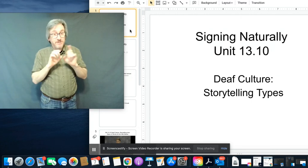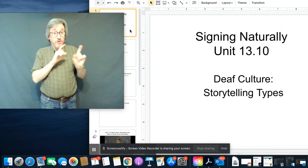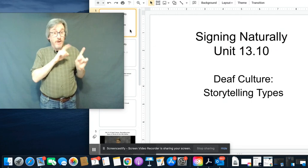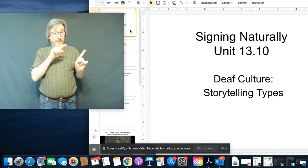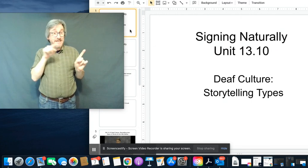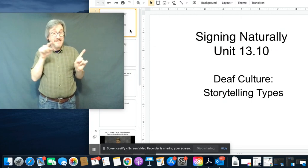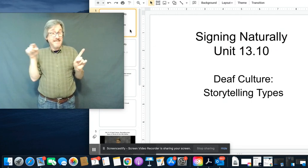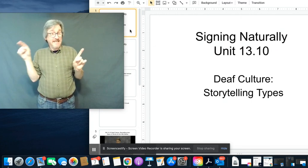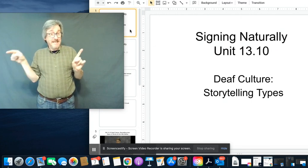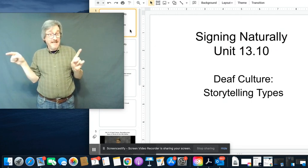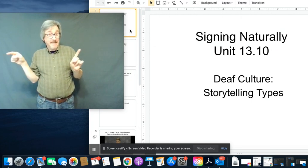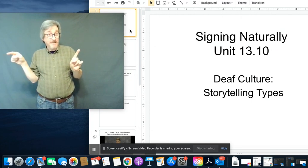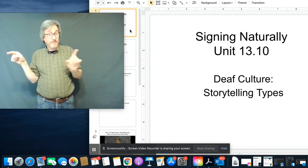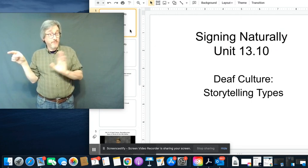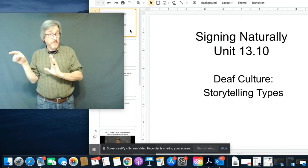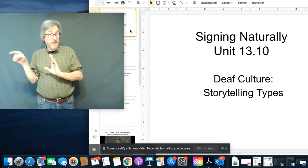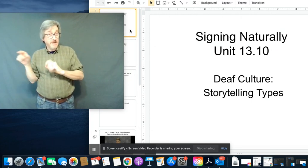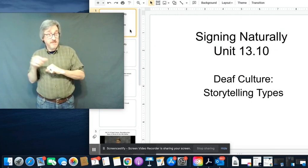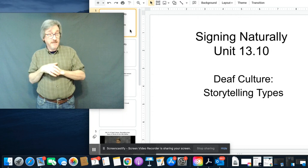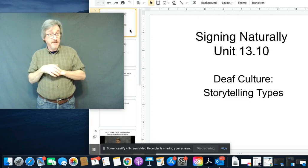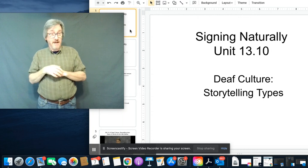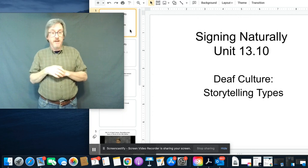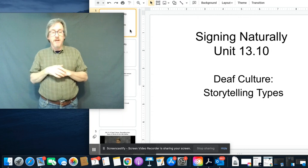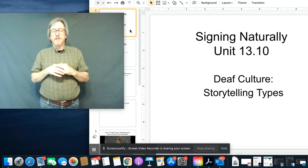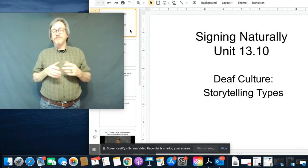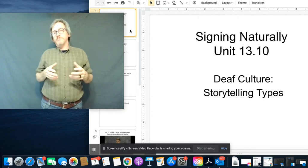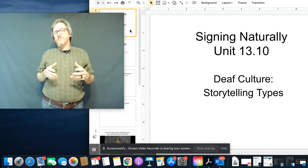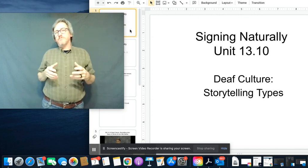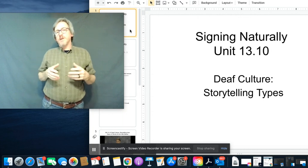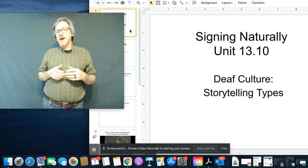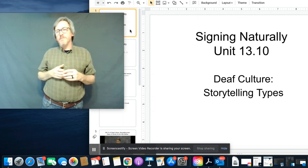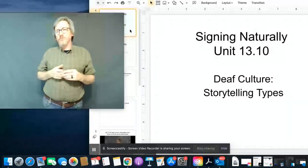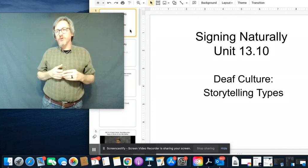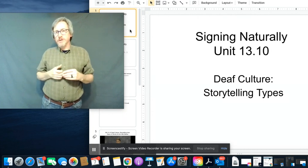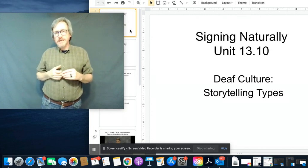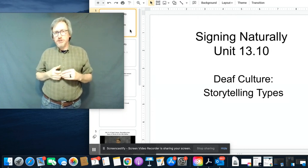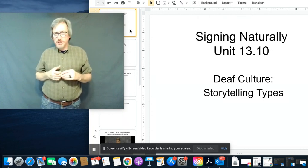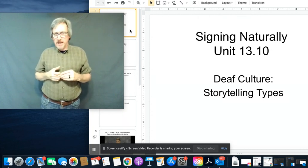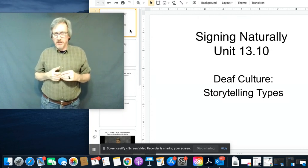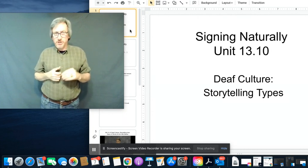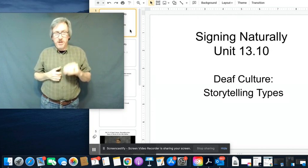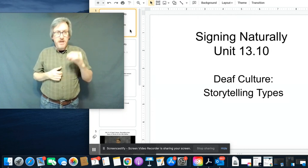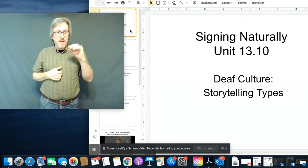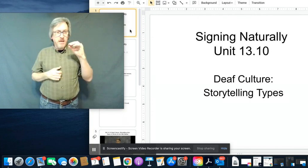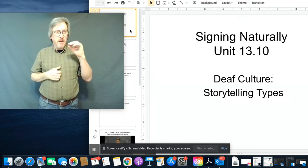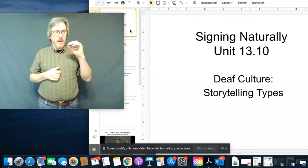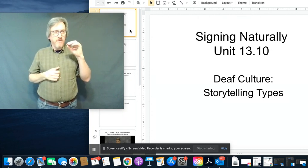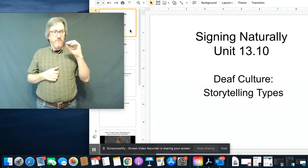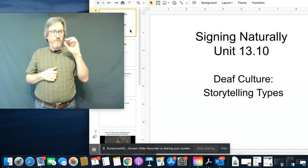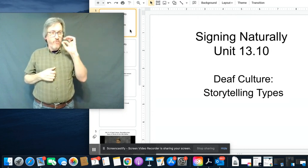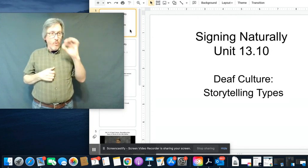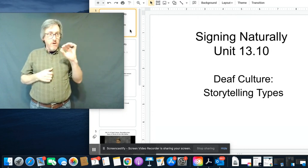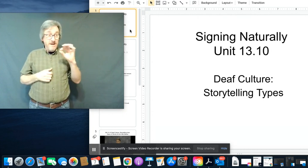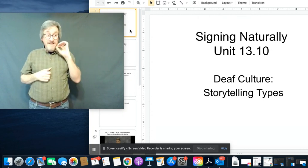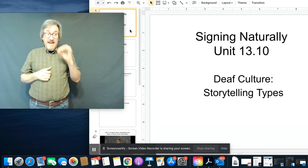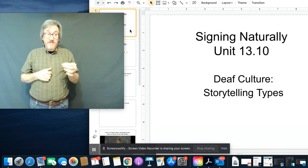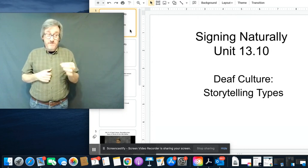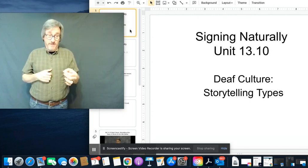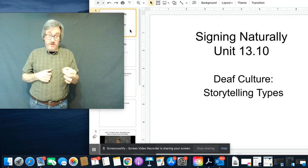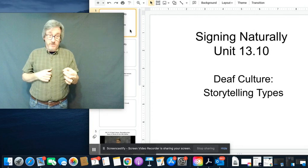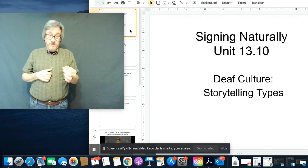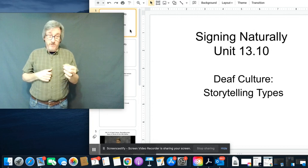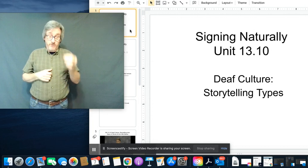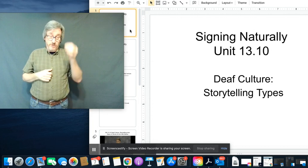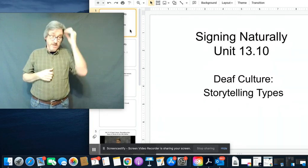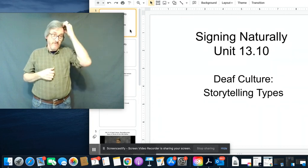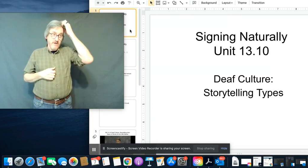Right? So A, B, C, D, E. I just did in that. They're really a challenge. For native